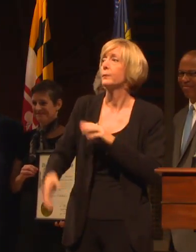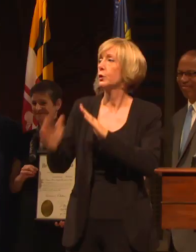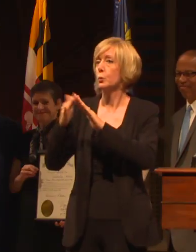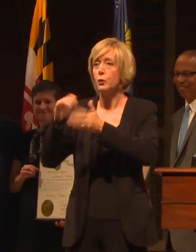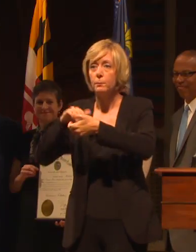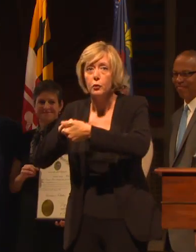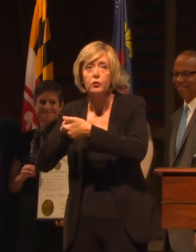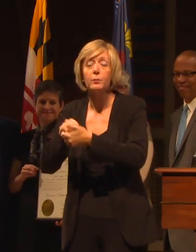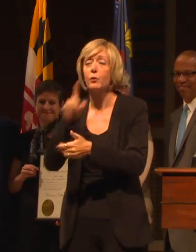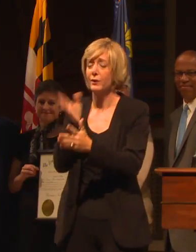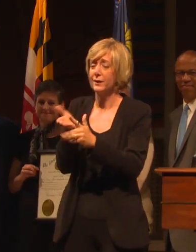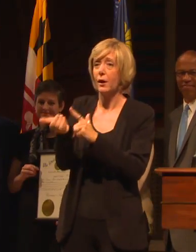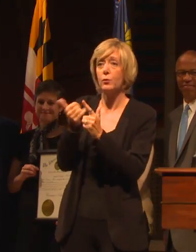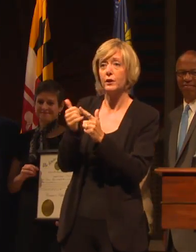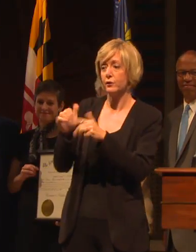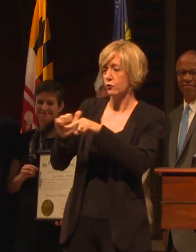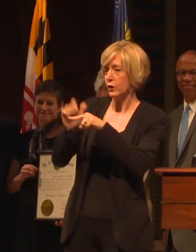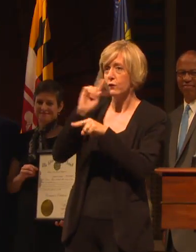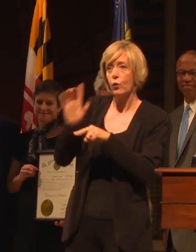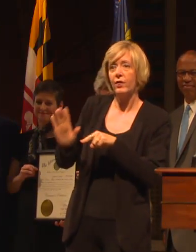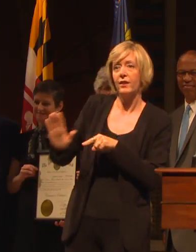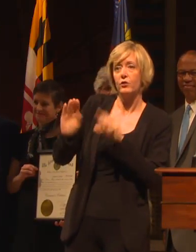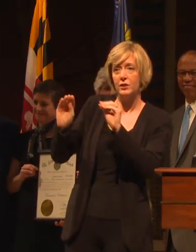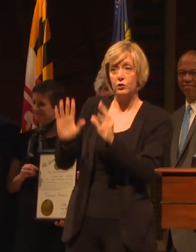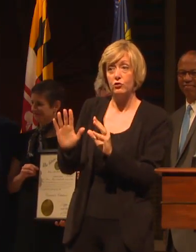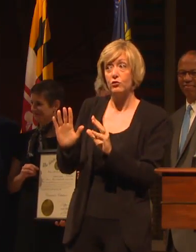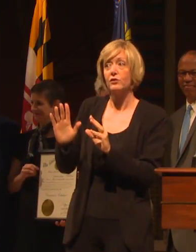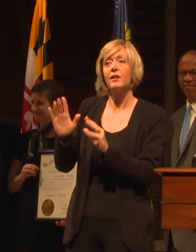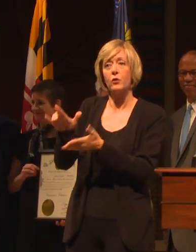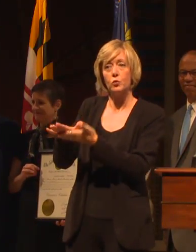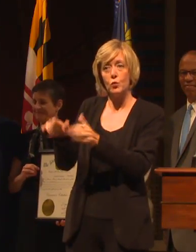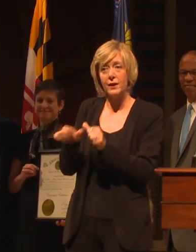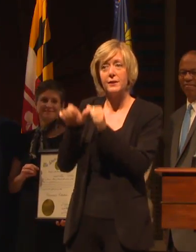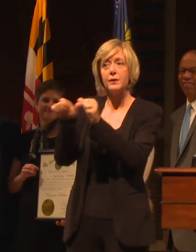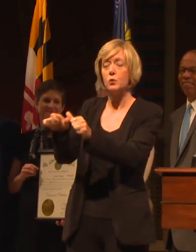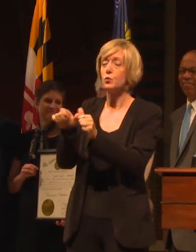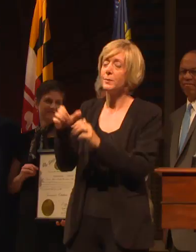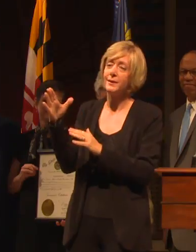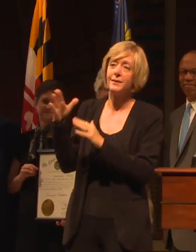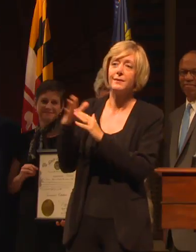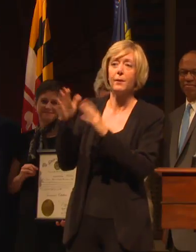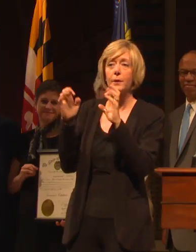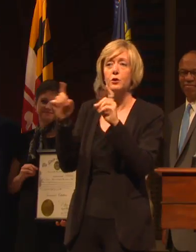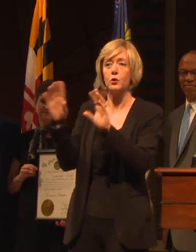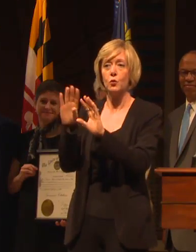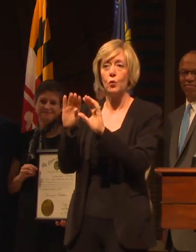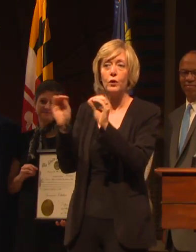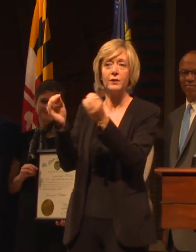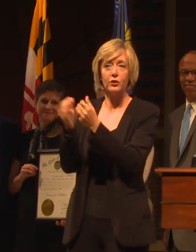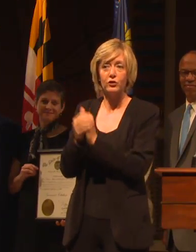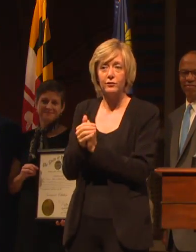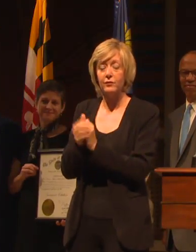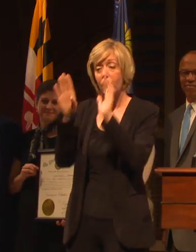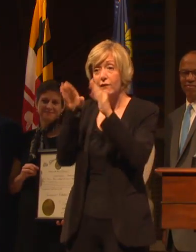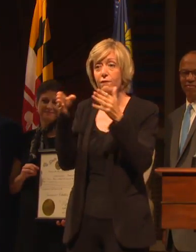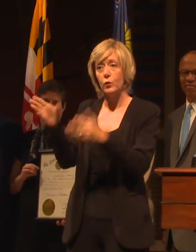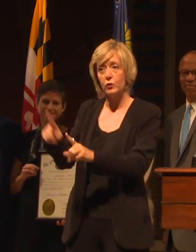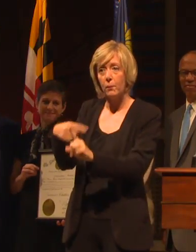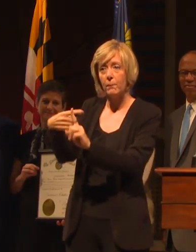partnerships, and comprehensive teacher training, Ivy Mountain continues to be a premier educational organization focused on